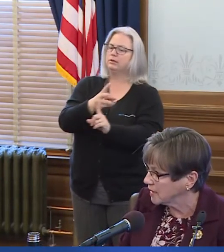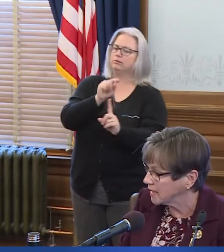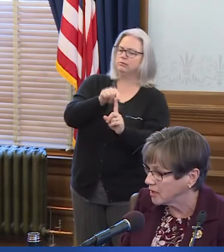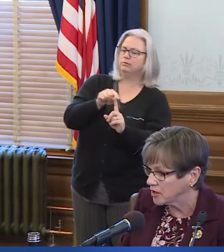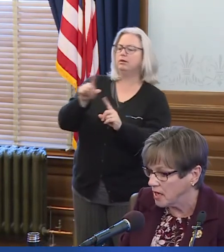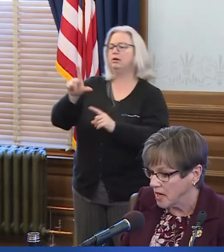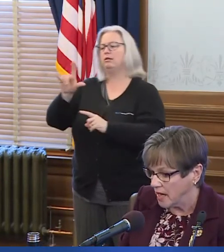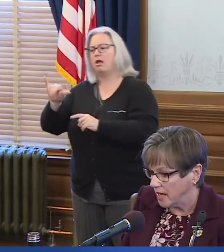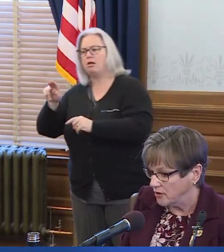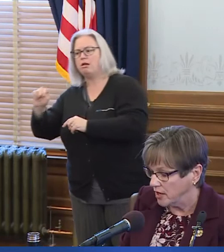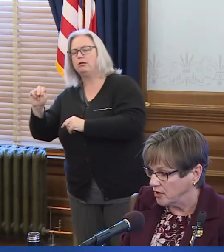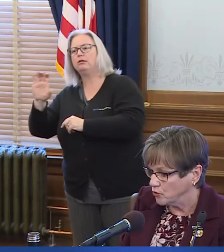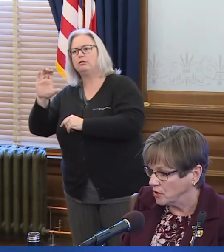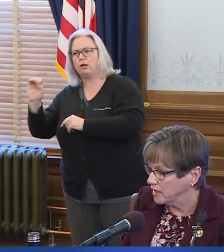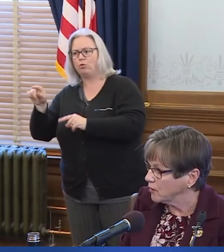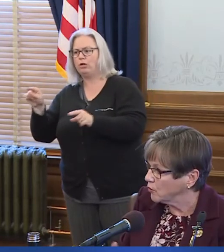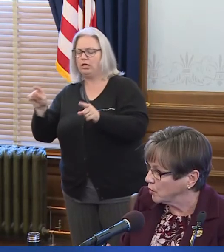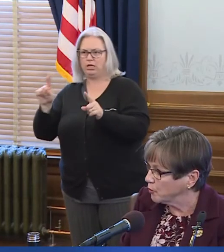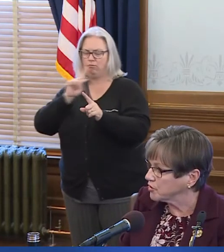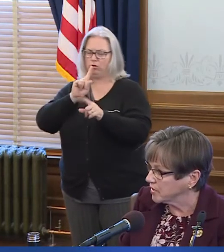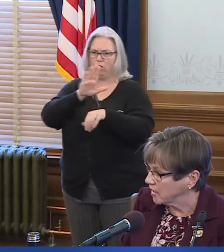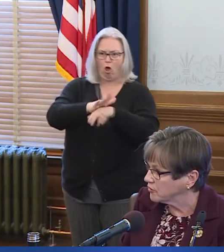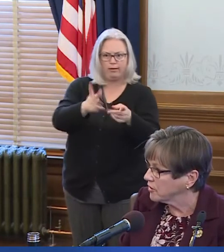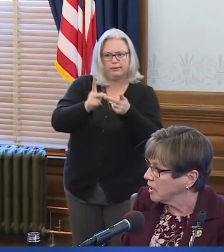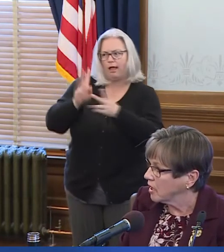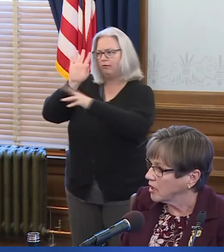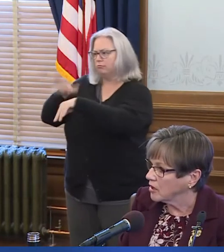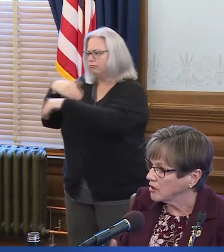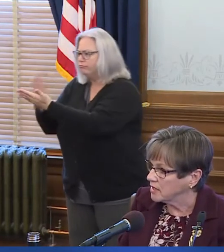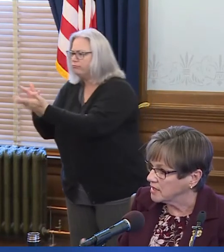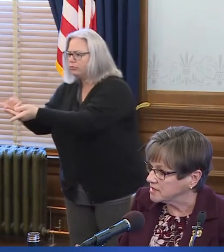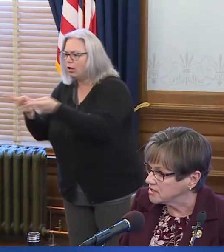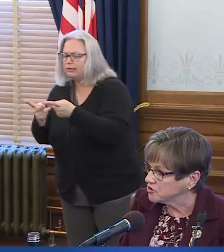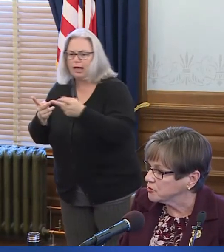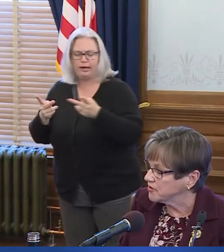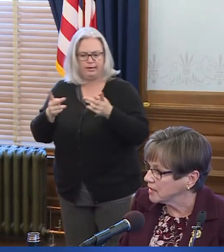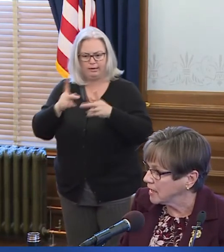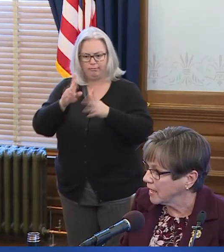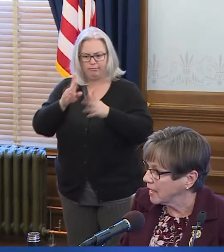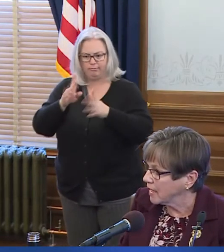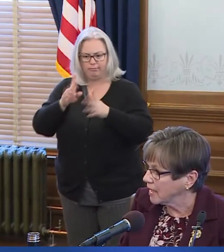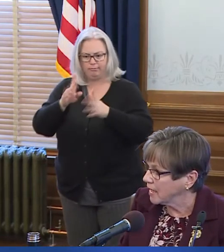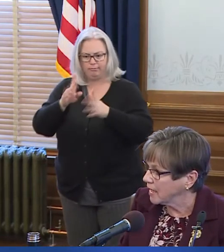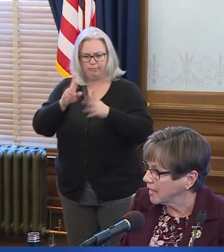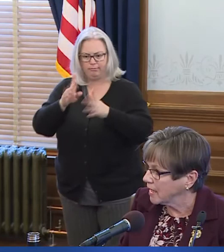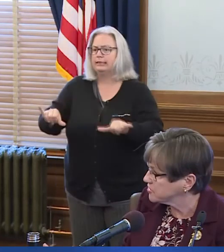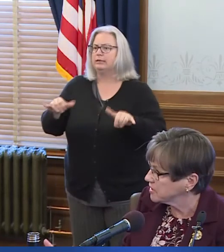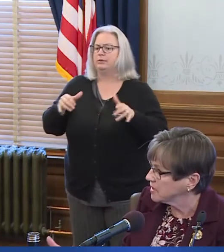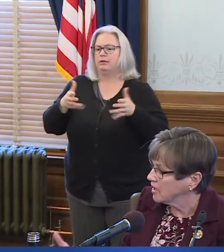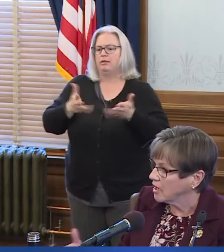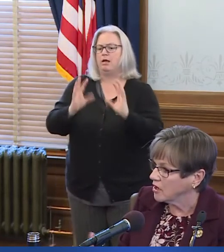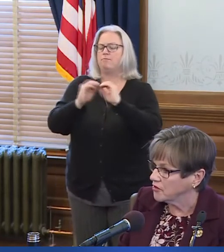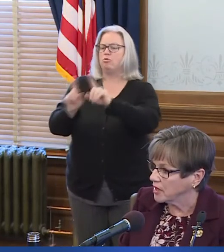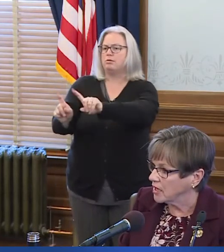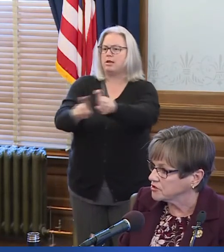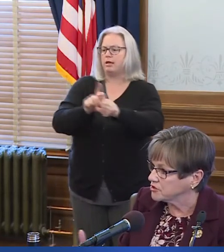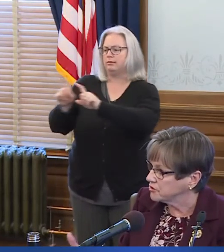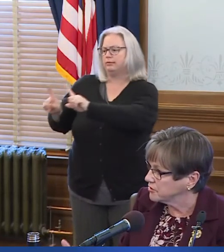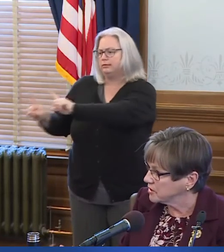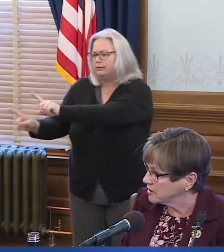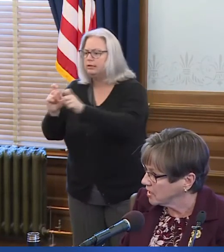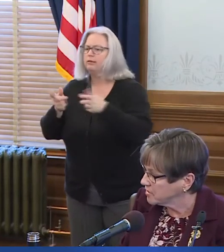in Lyon County, and really we put together a system that allows us to do the testing, that